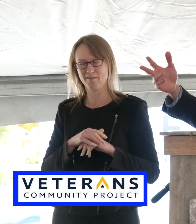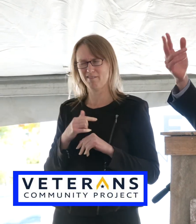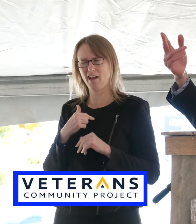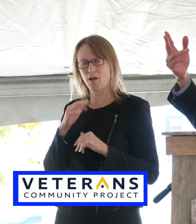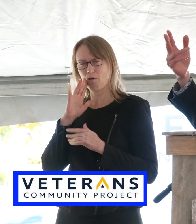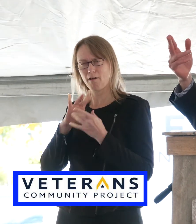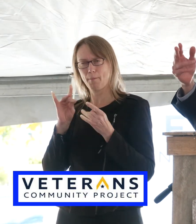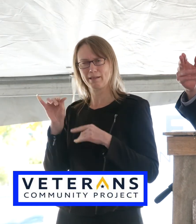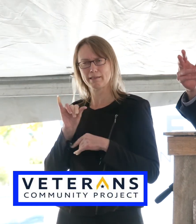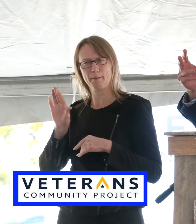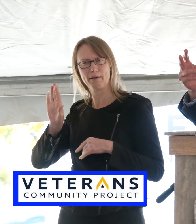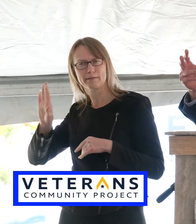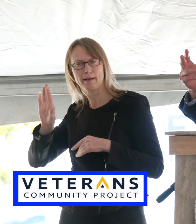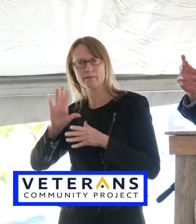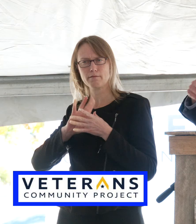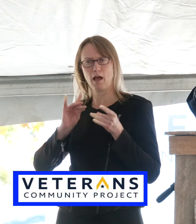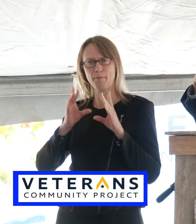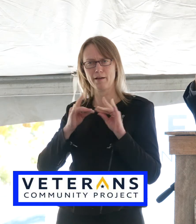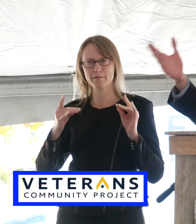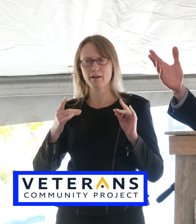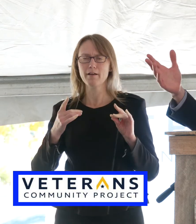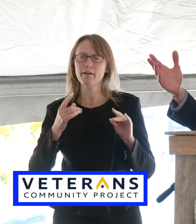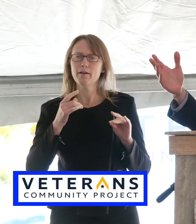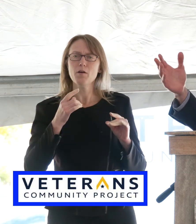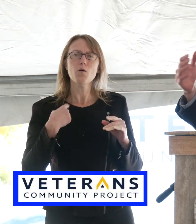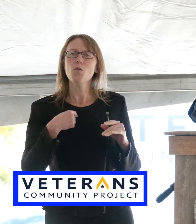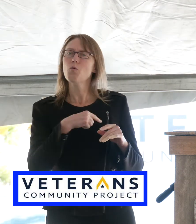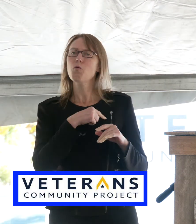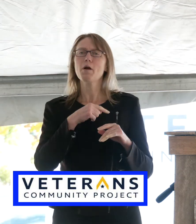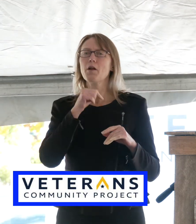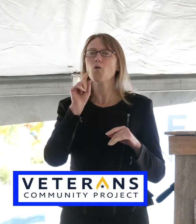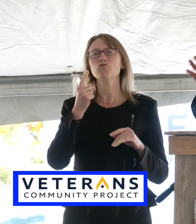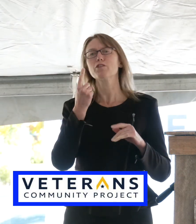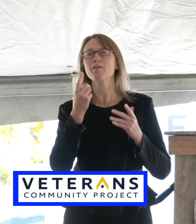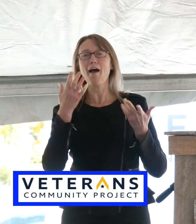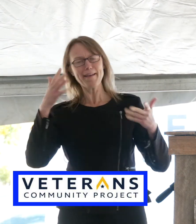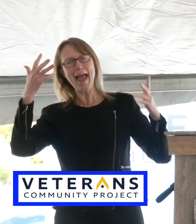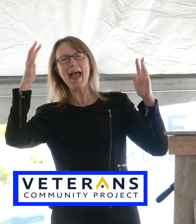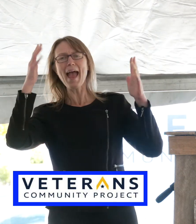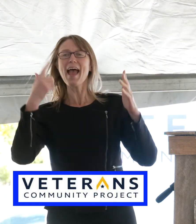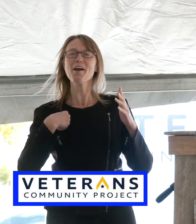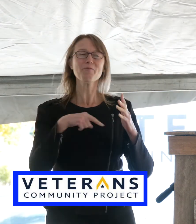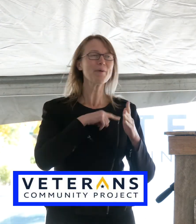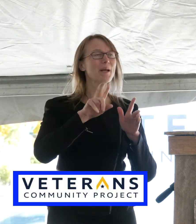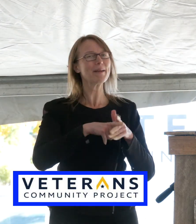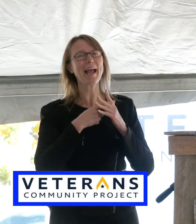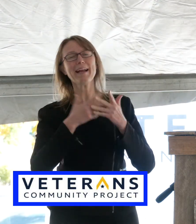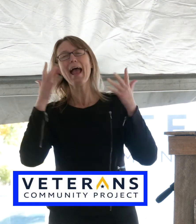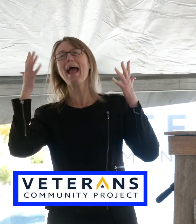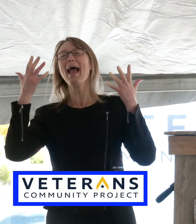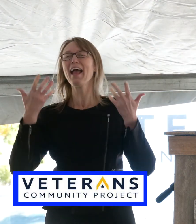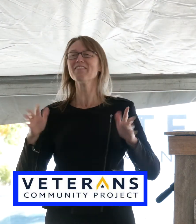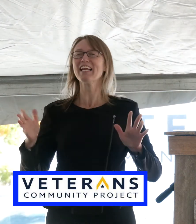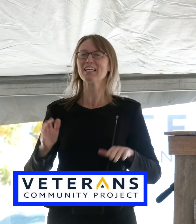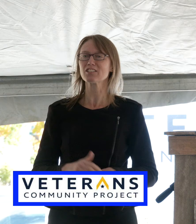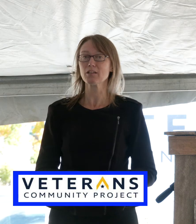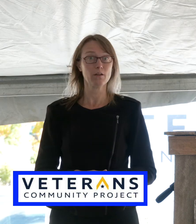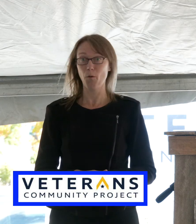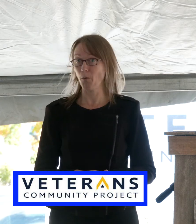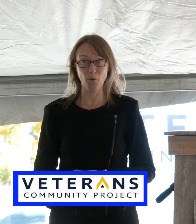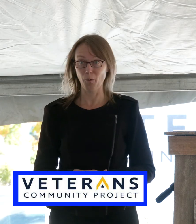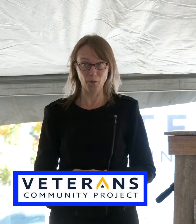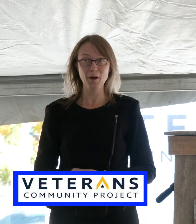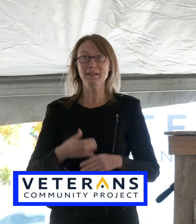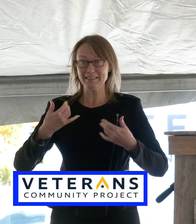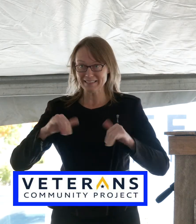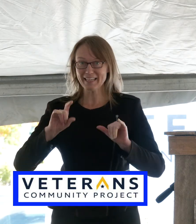we cut the figurative ribbon and now we're all just going to feel good about this. There's a ton of stuff left to do. We're going to have to raise the money and